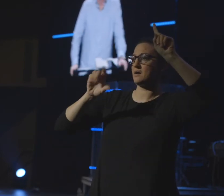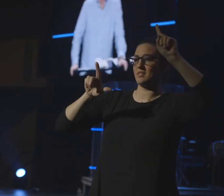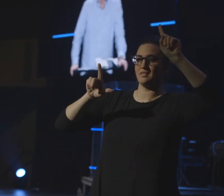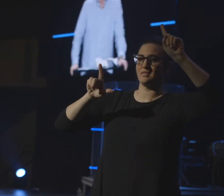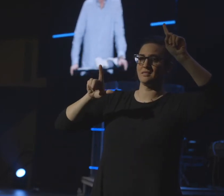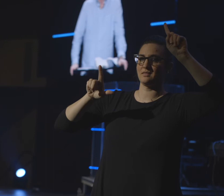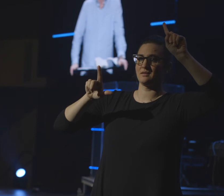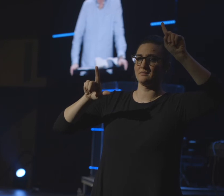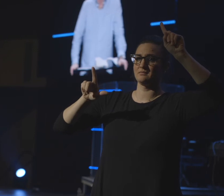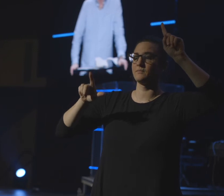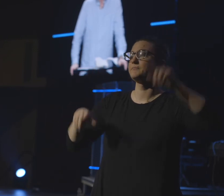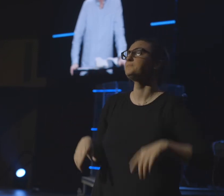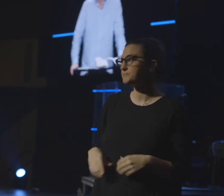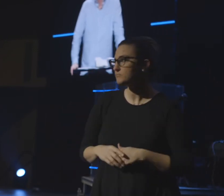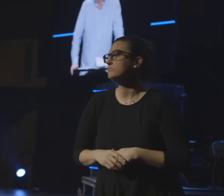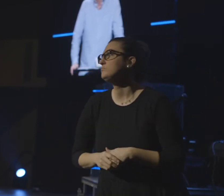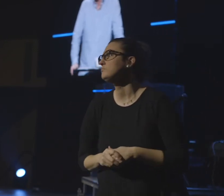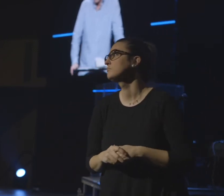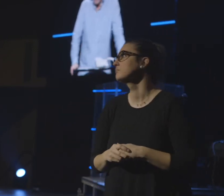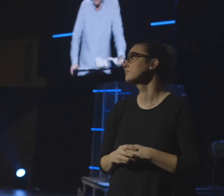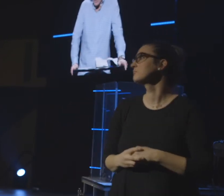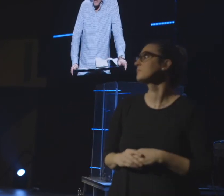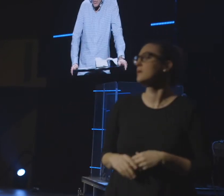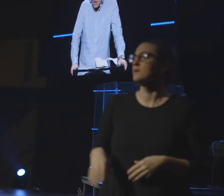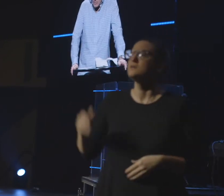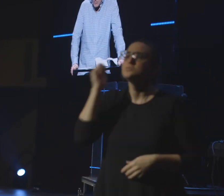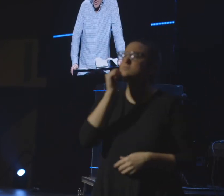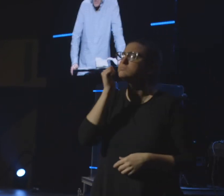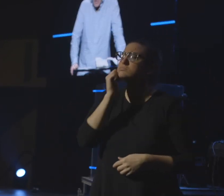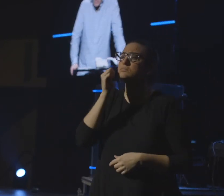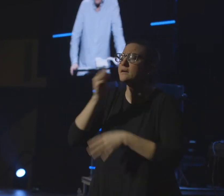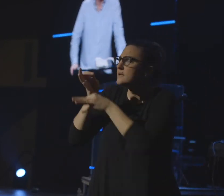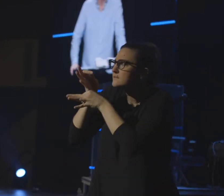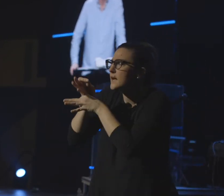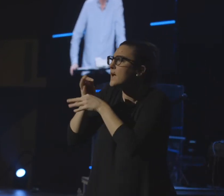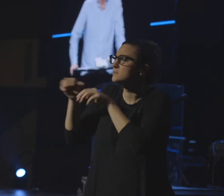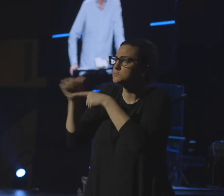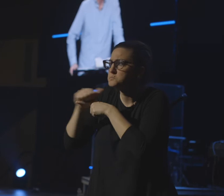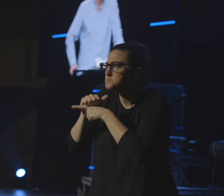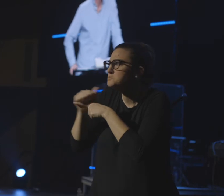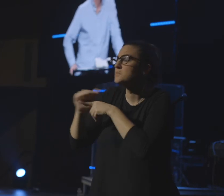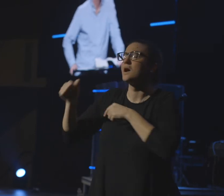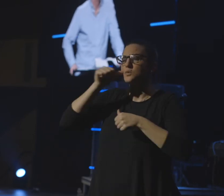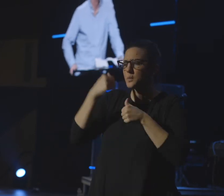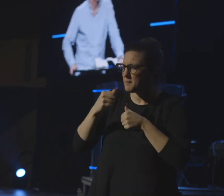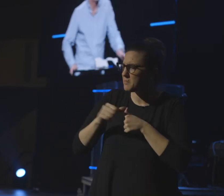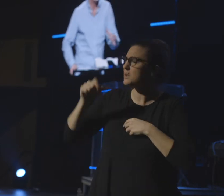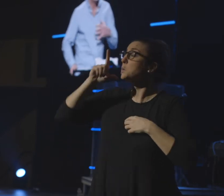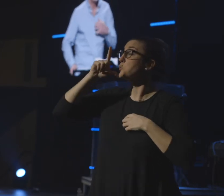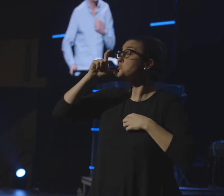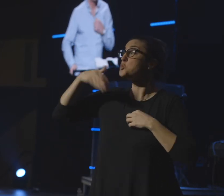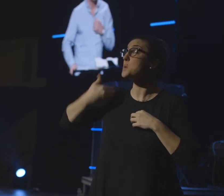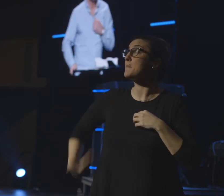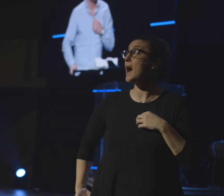think you are. Step number one in the life of faith. You are who God says you are. Do you know who, in the